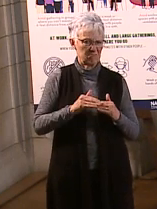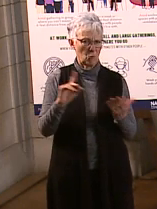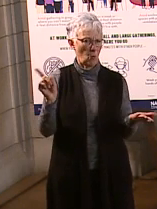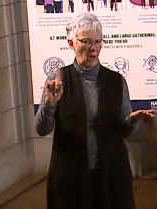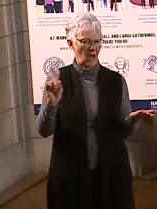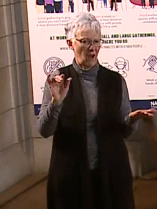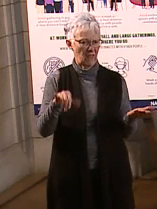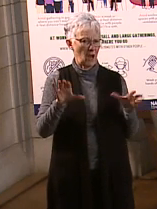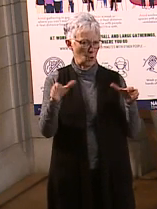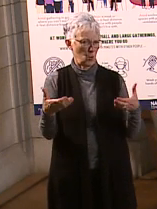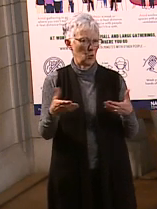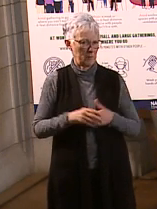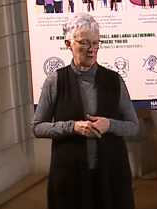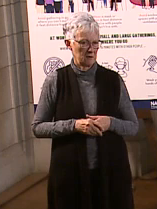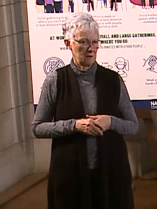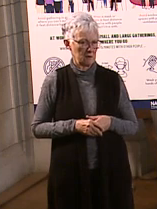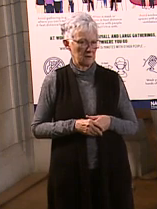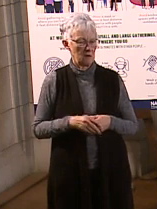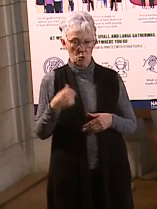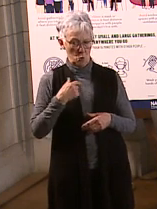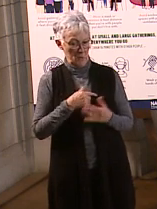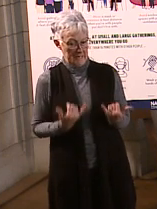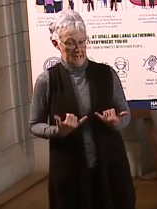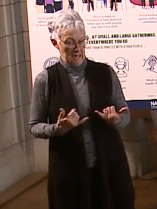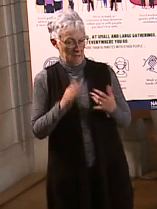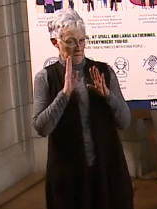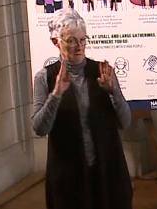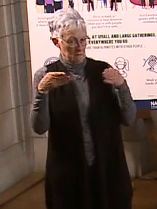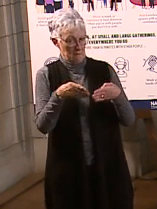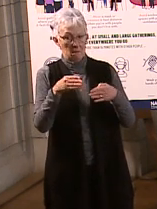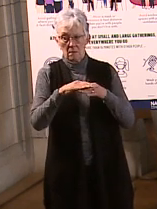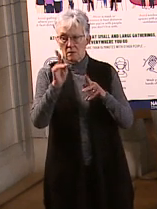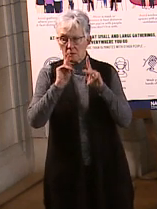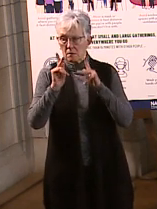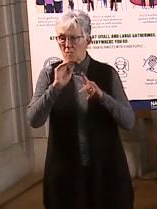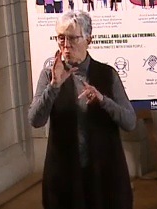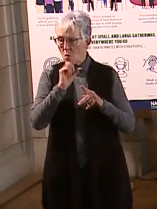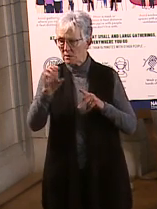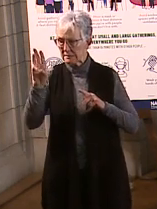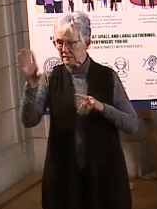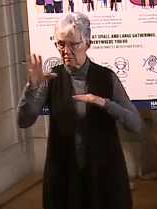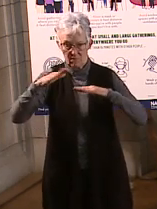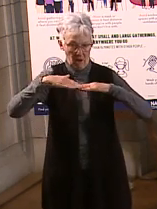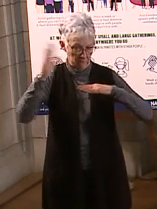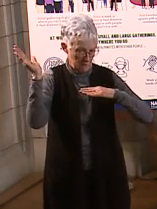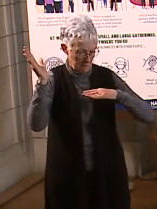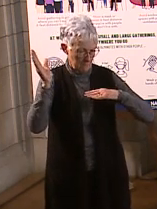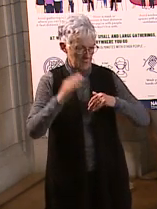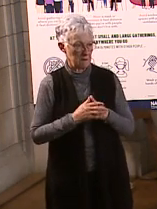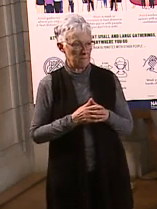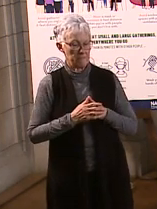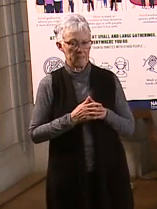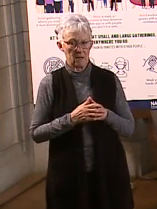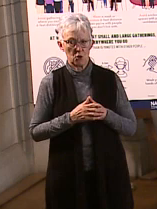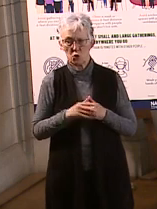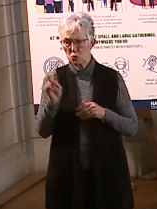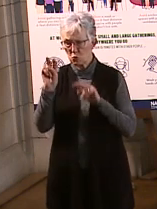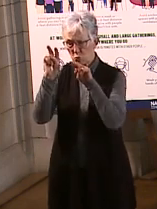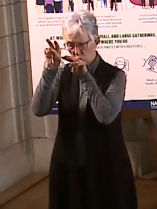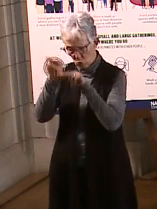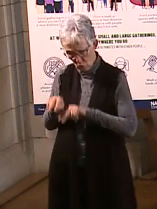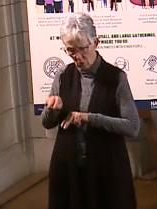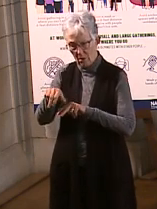older. We haven't addressed that other population. Again, because even when you look at all those other health issues, age is still the